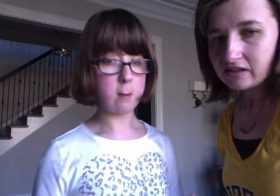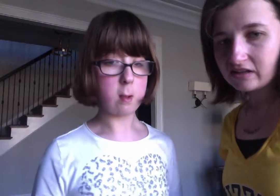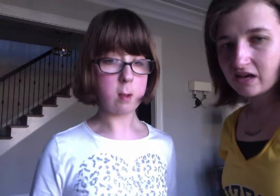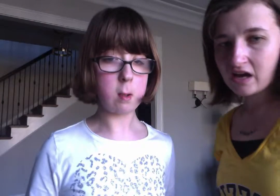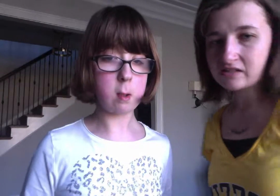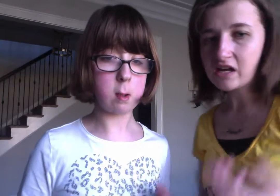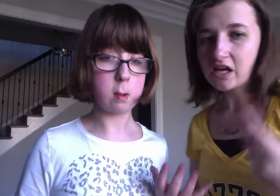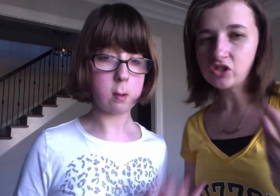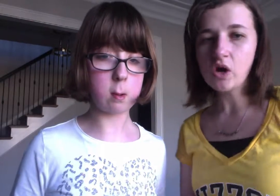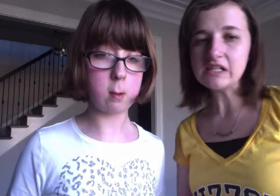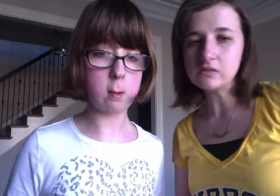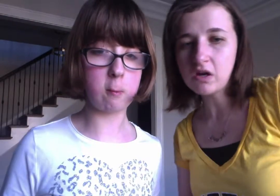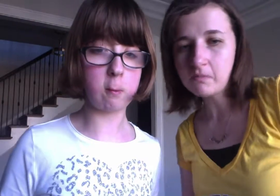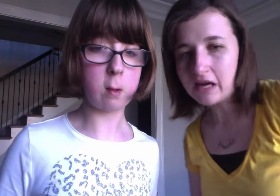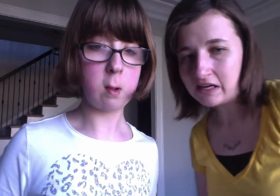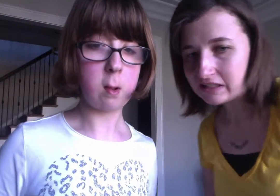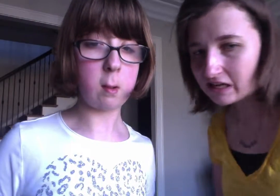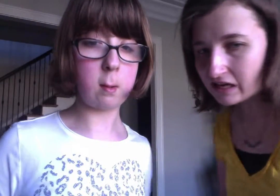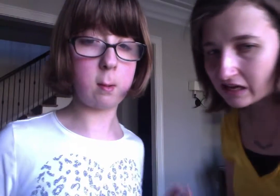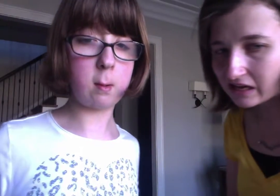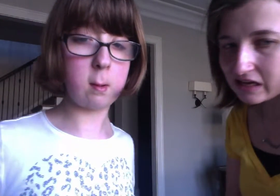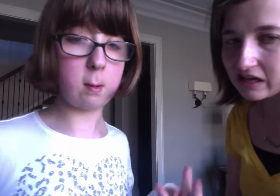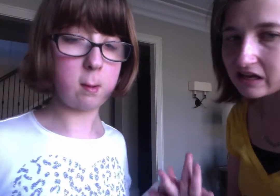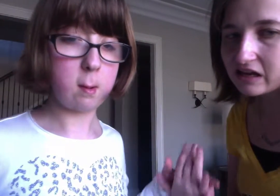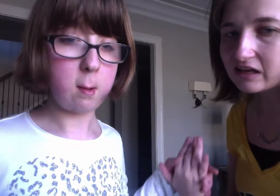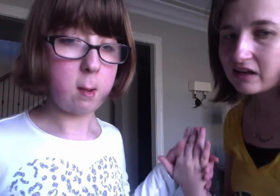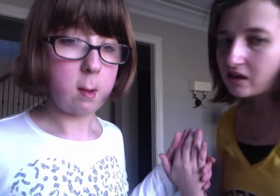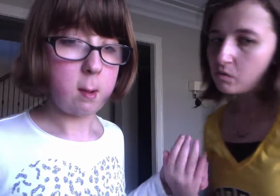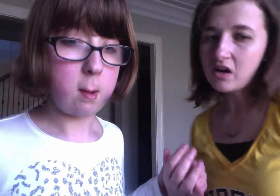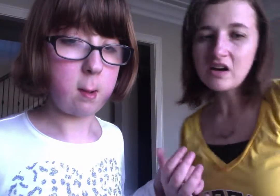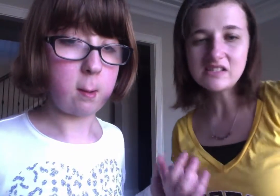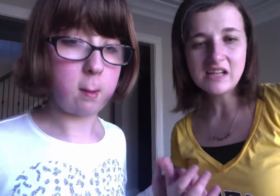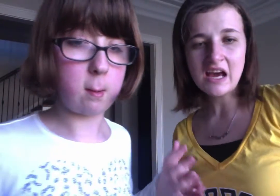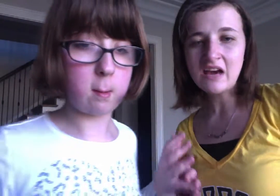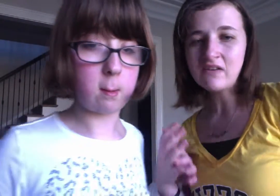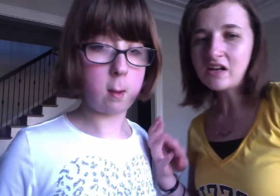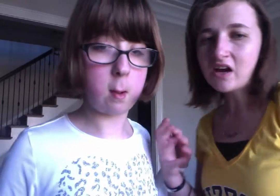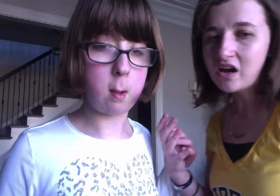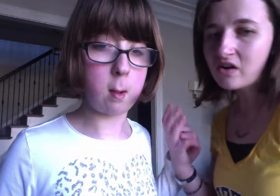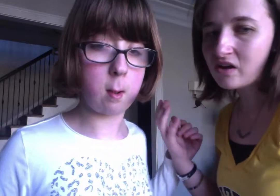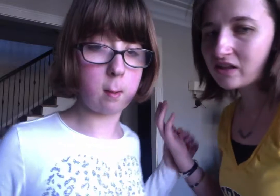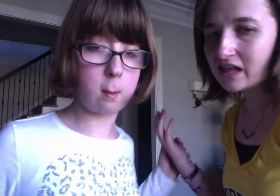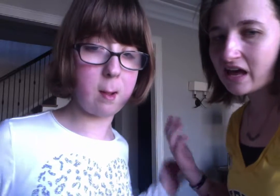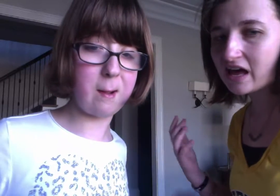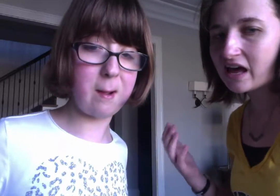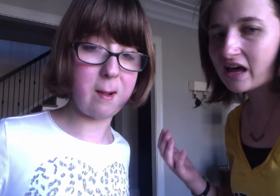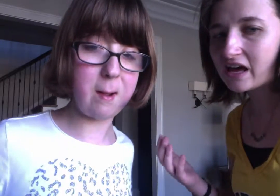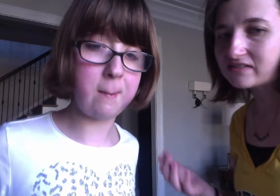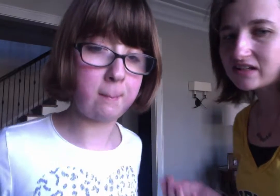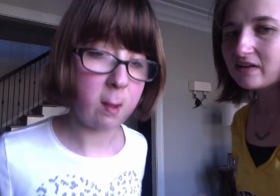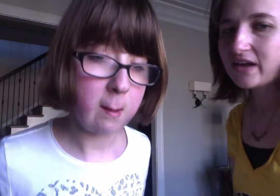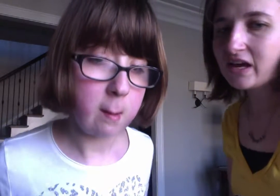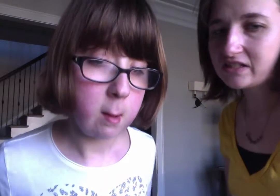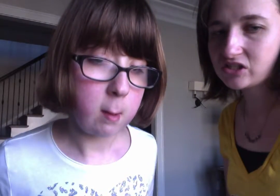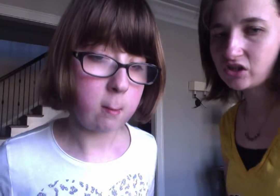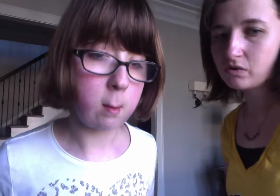world. There's a choice we're making. We're saving our lives. It's true, we'll